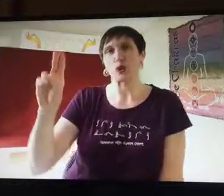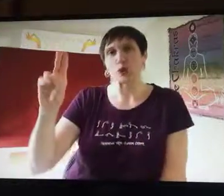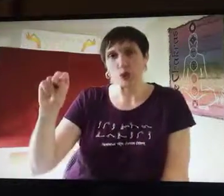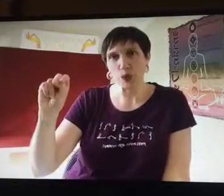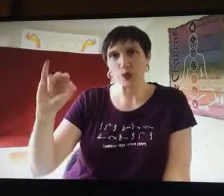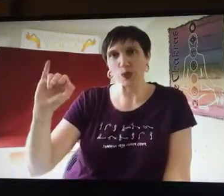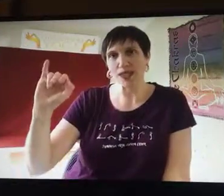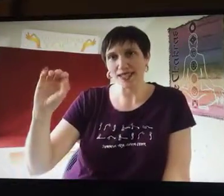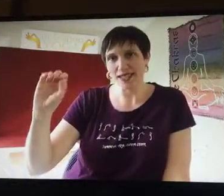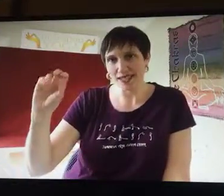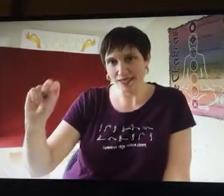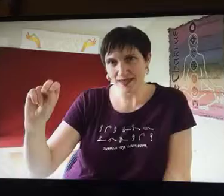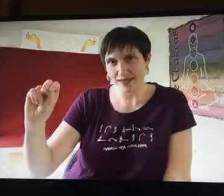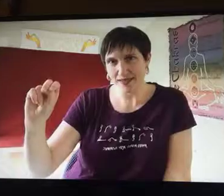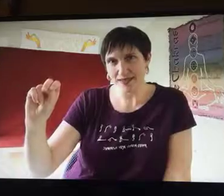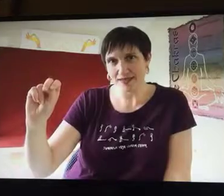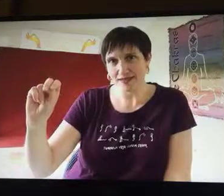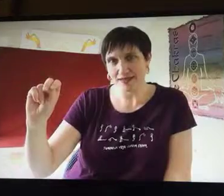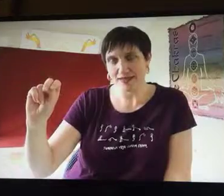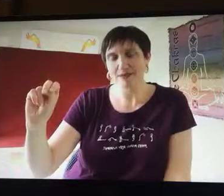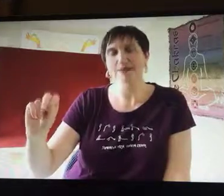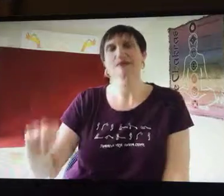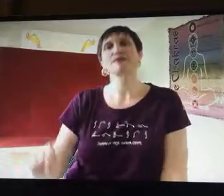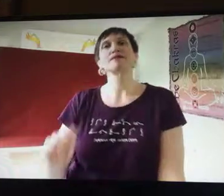means union.